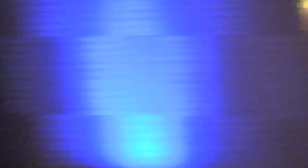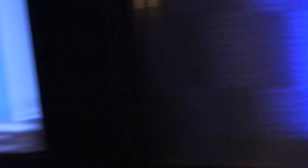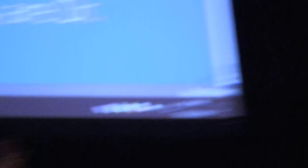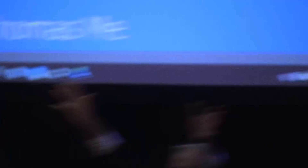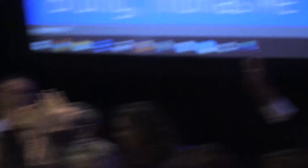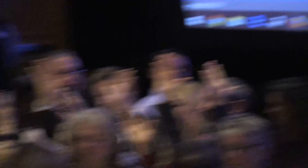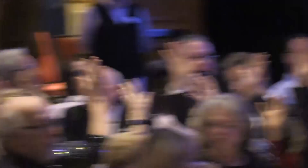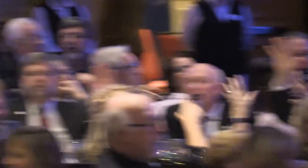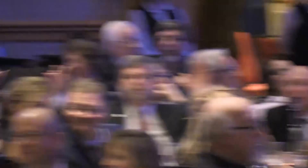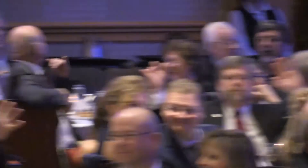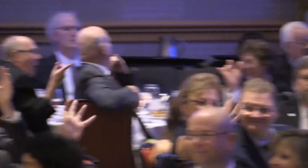Sonnenstrahl.